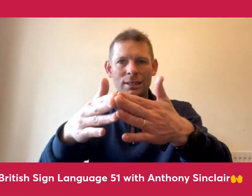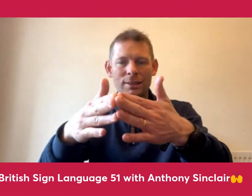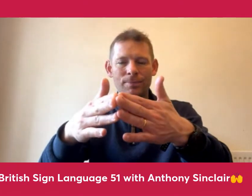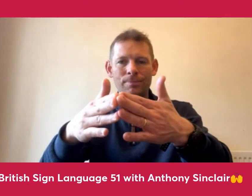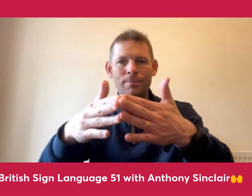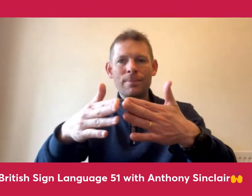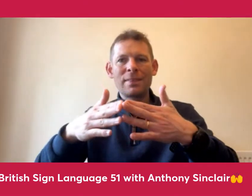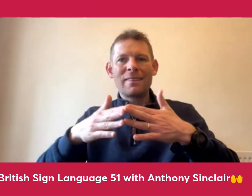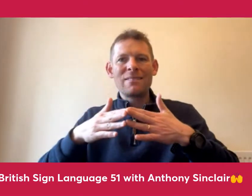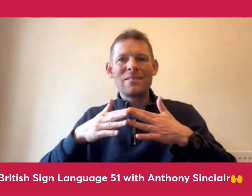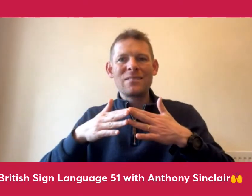ferry,